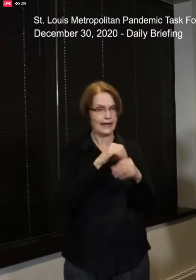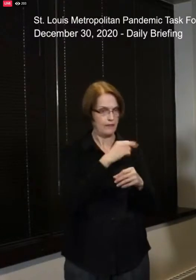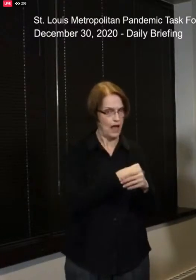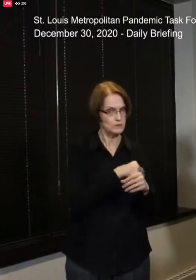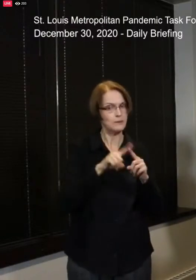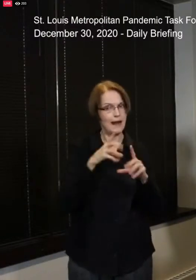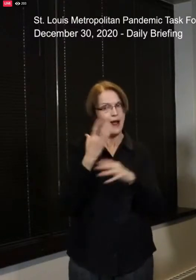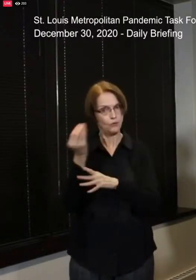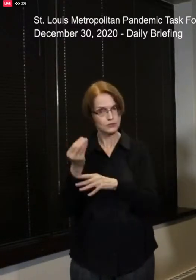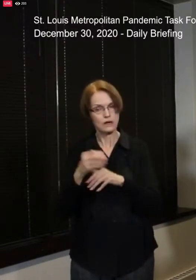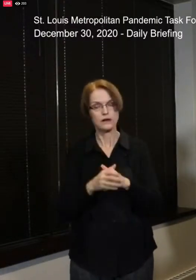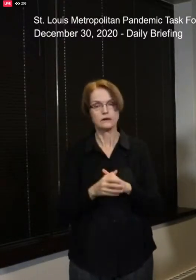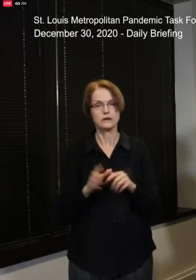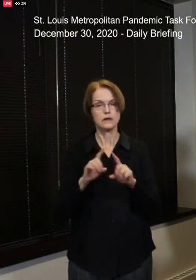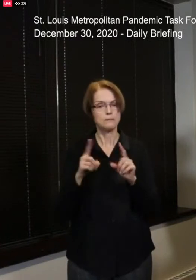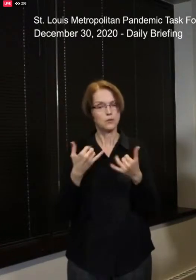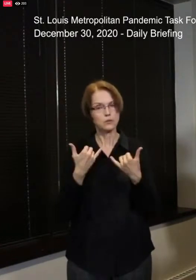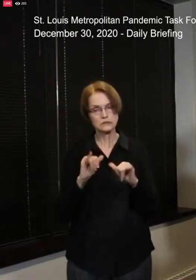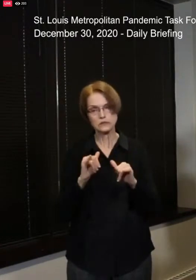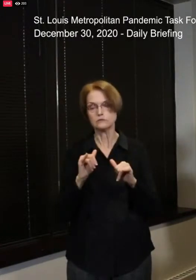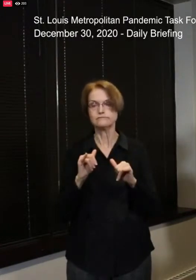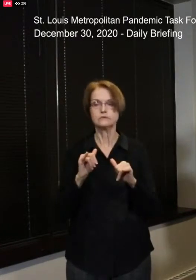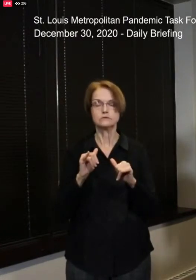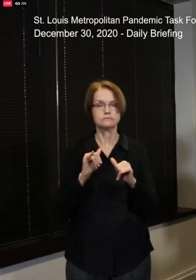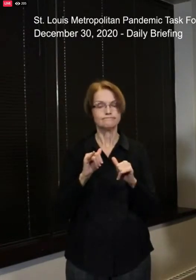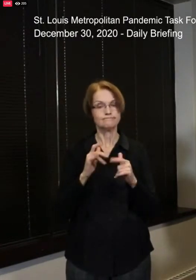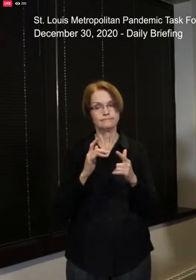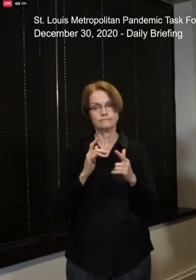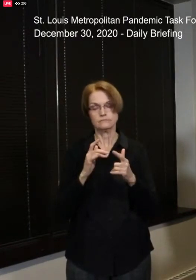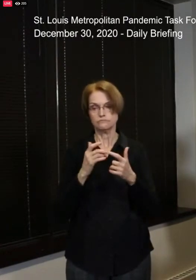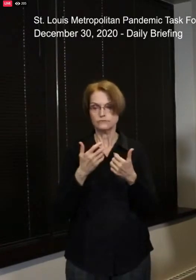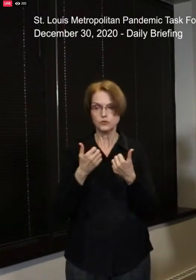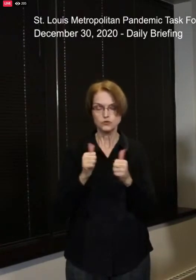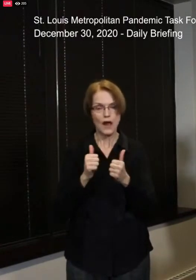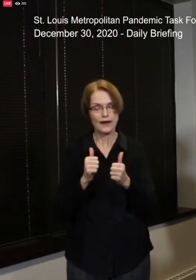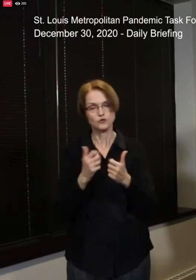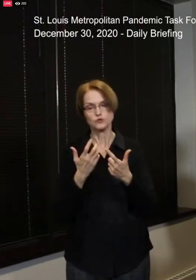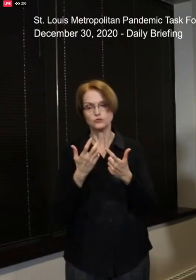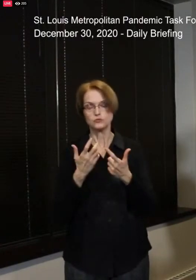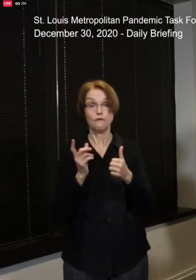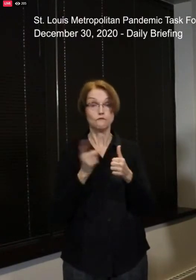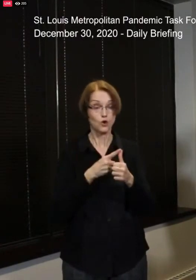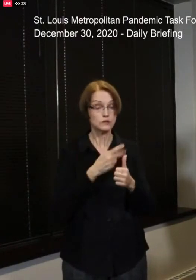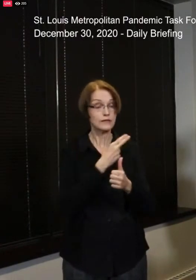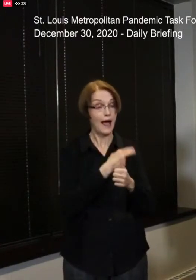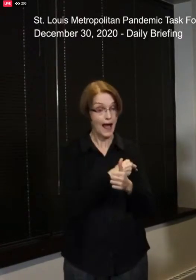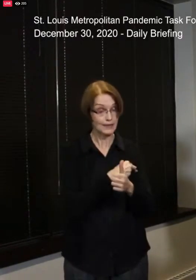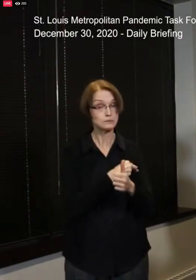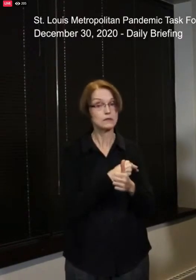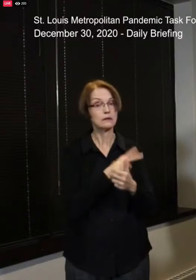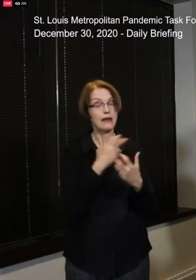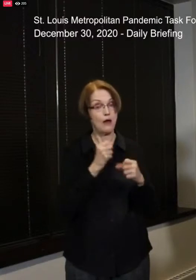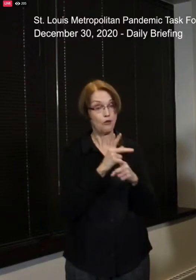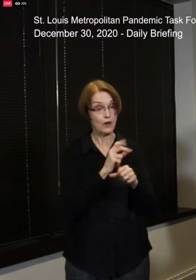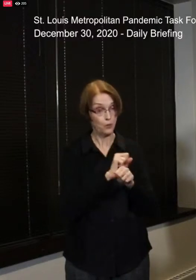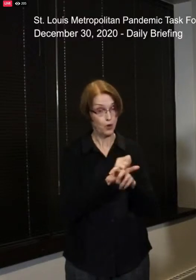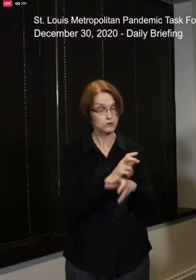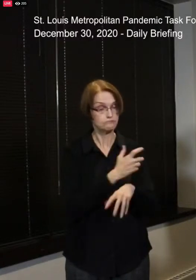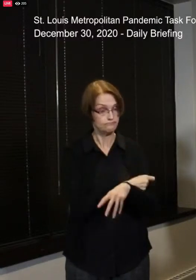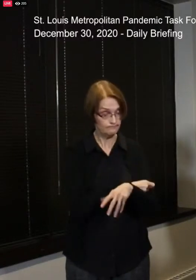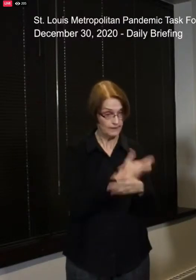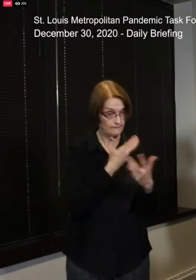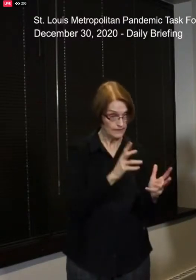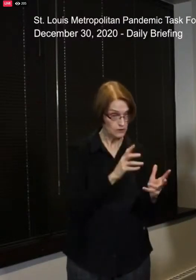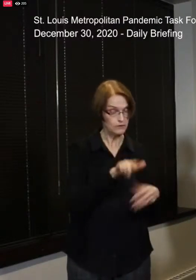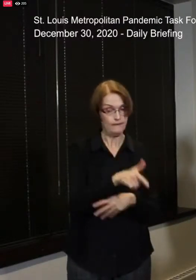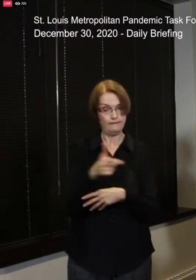to work through all of our healthcare providers in the hospitals before we can get to some of those other healthcare workers that aren't inside